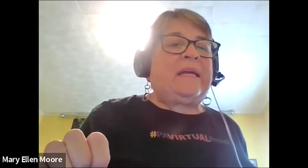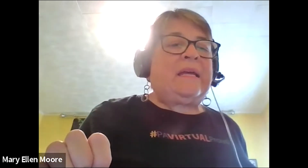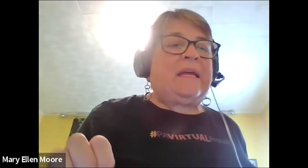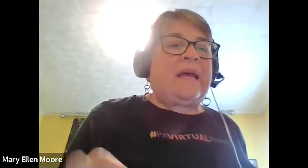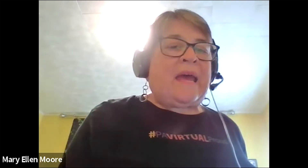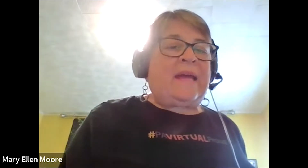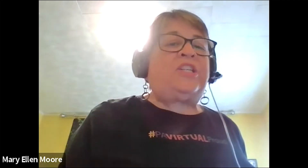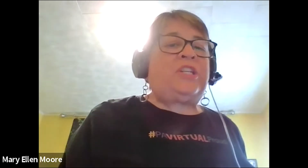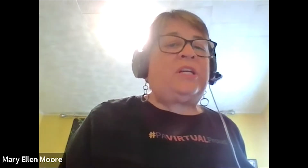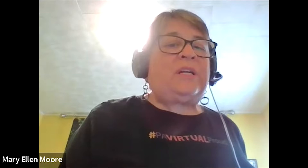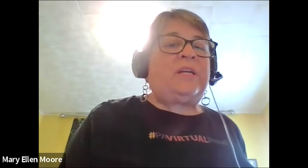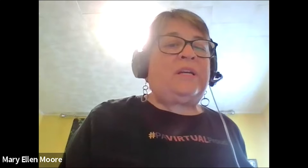M-E-H?